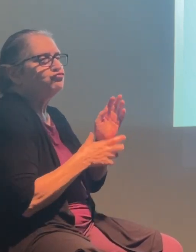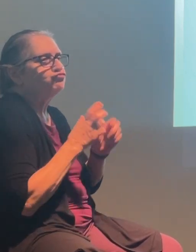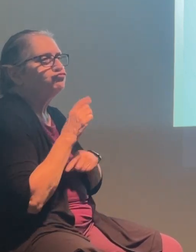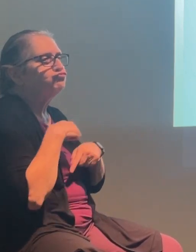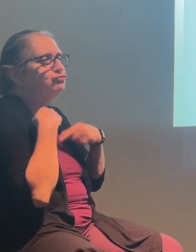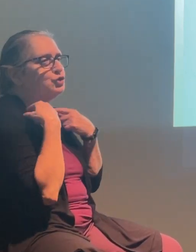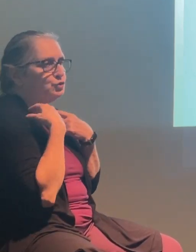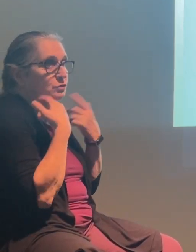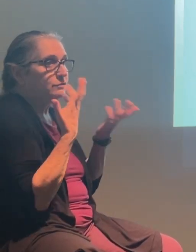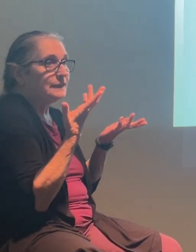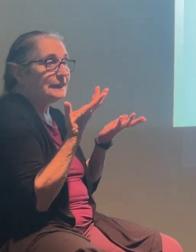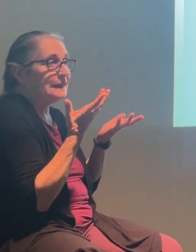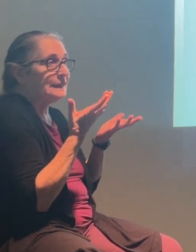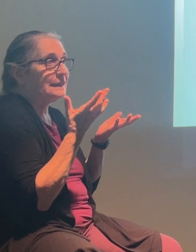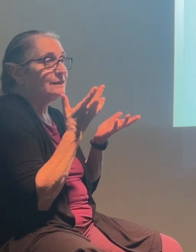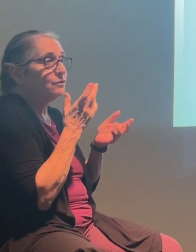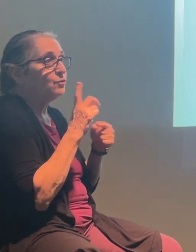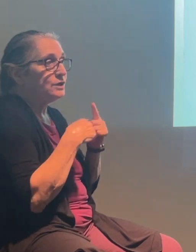is the real thing.